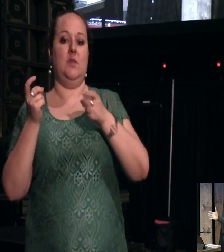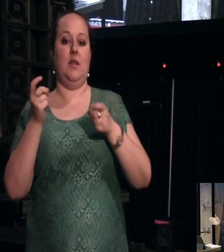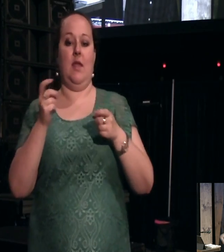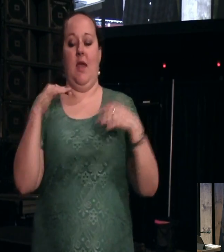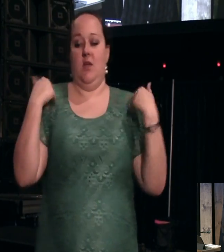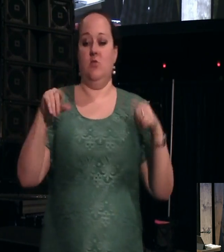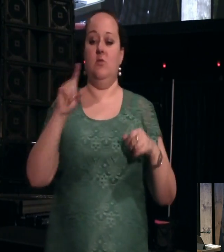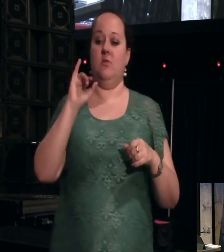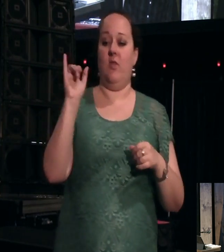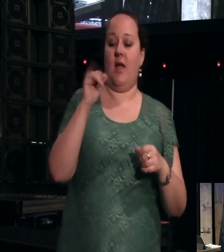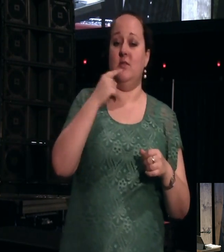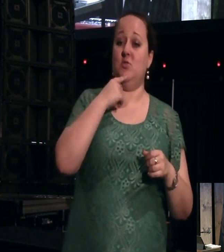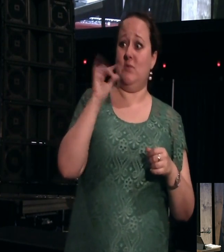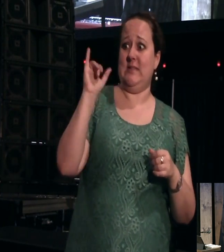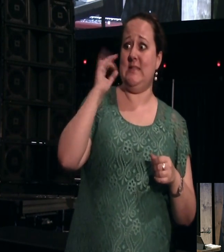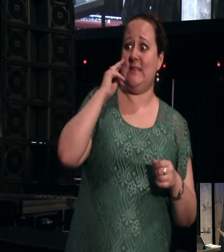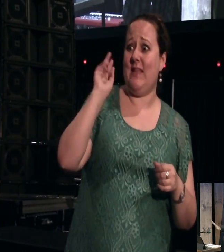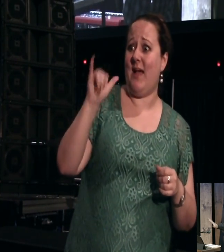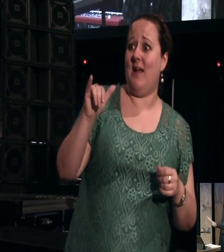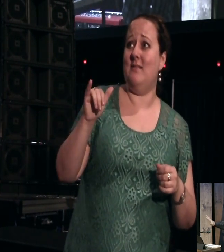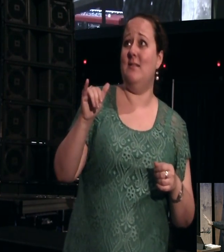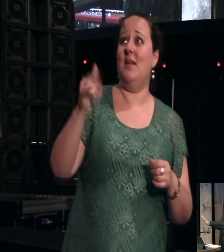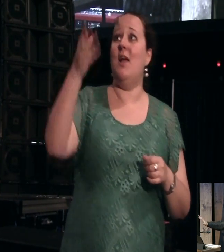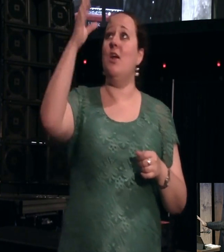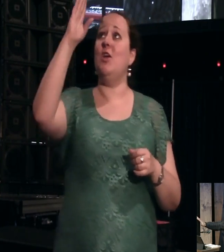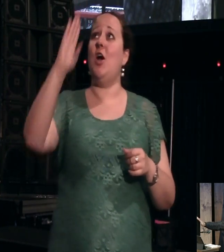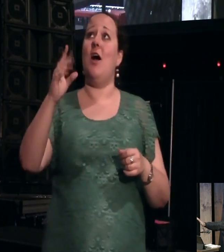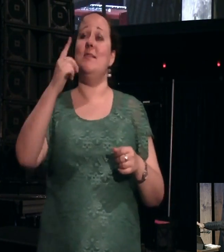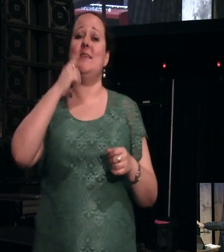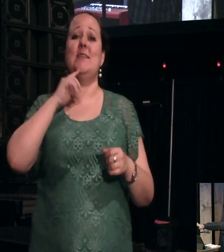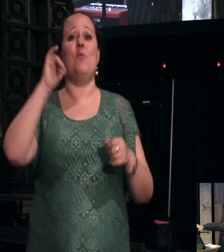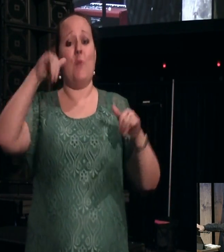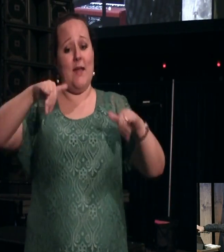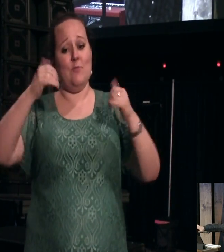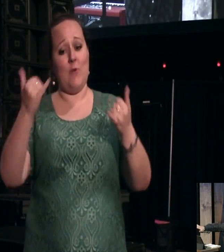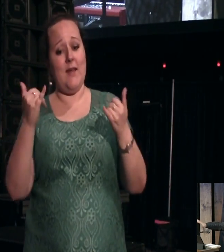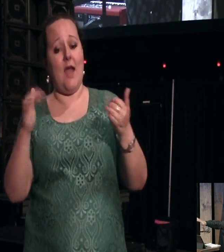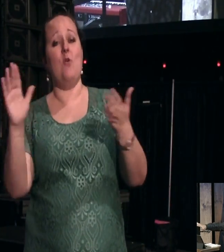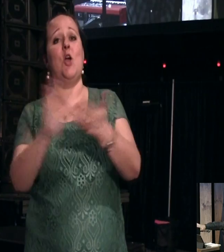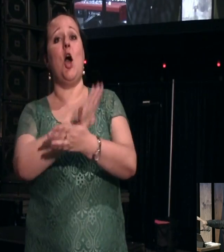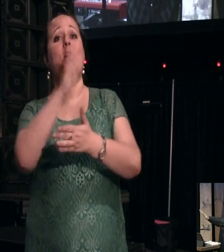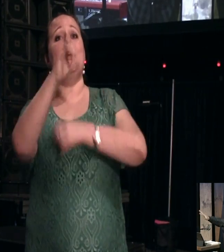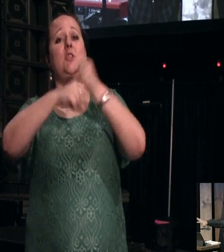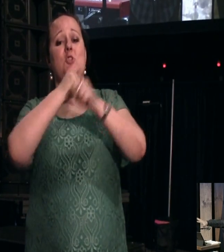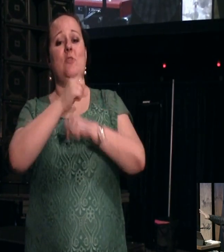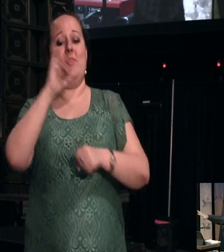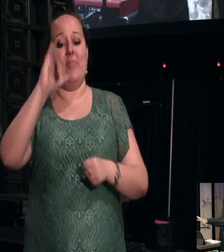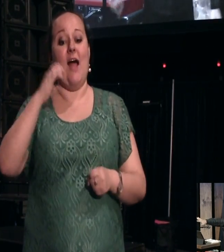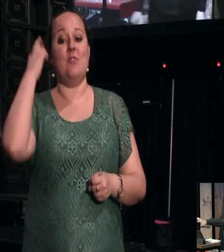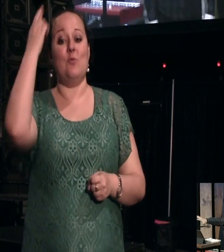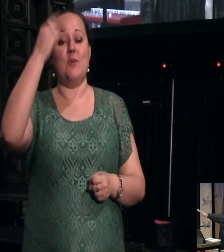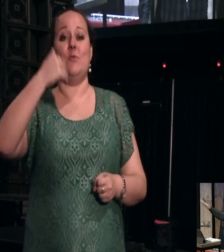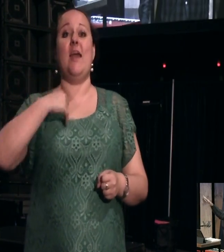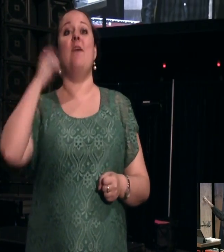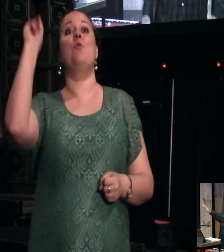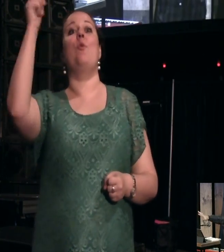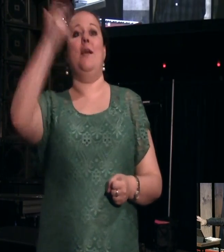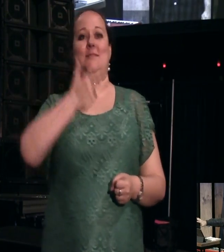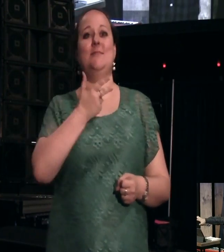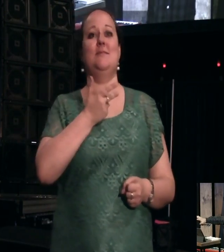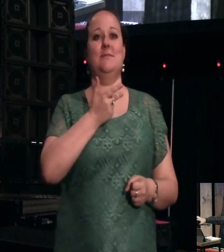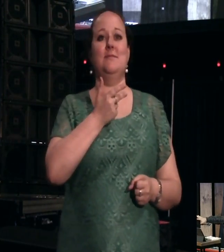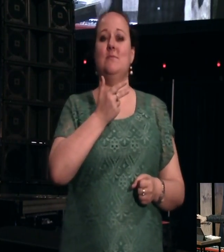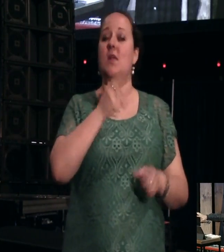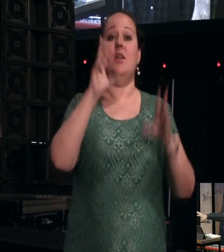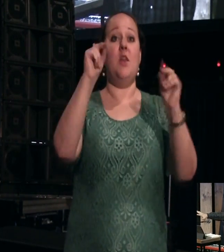rule-following angels like, yeah, but did you see that? And he's like, guys, it's the college years. This is why grace exists. It